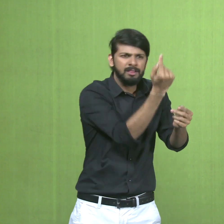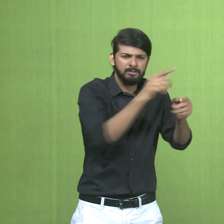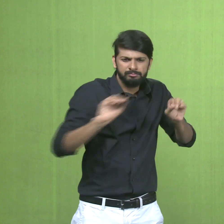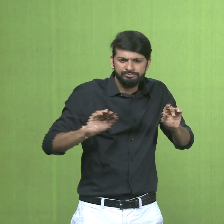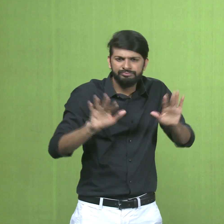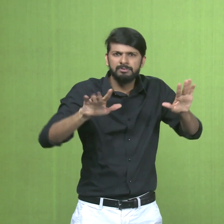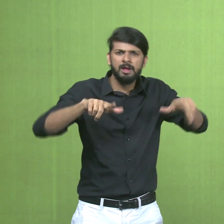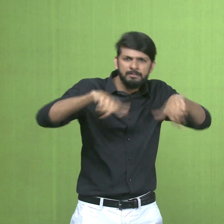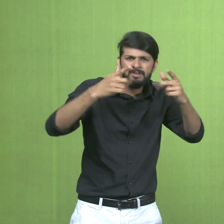they also made